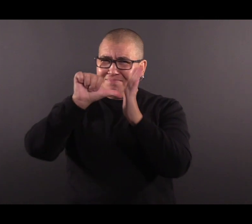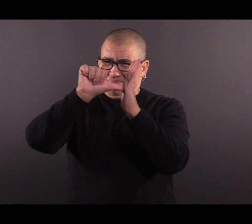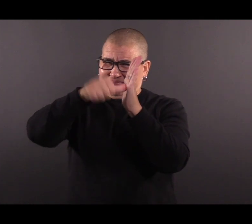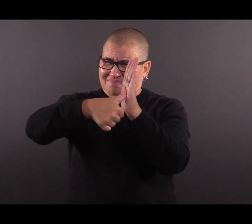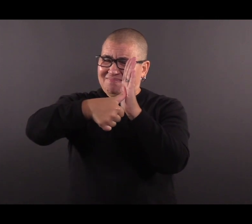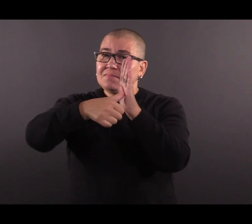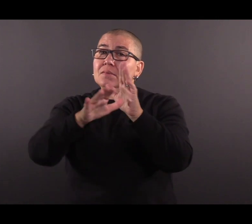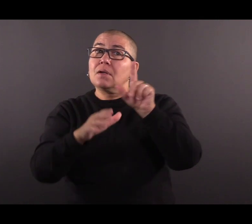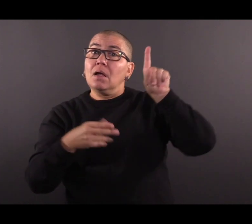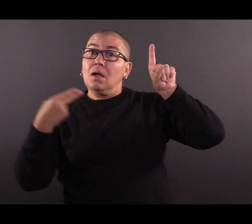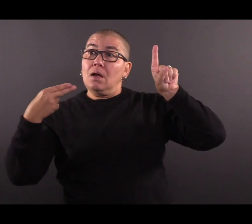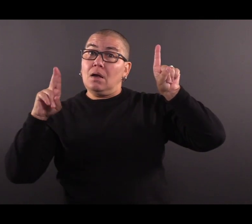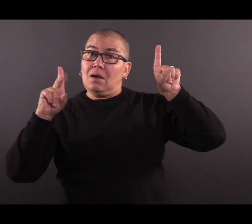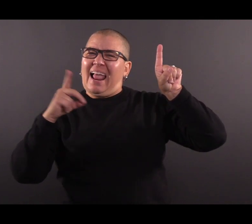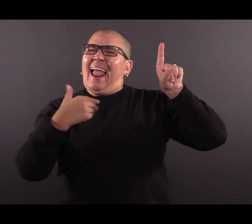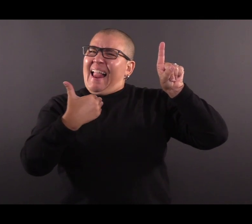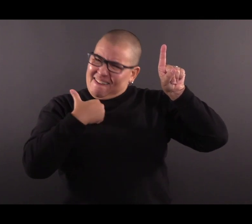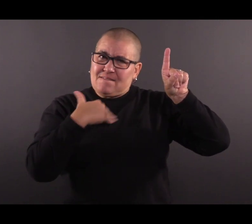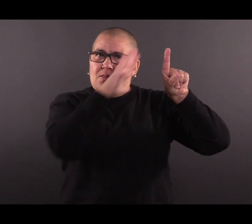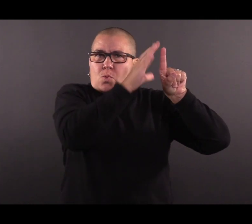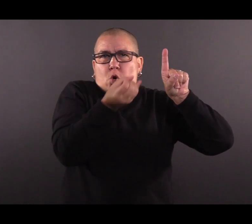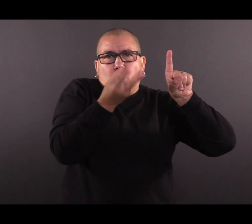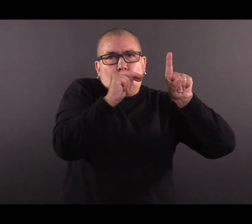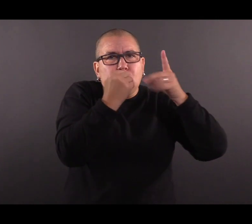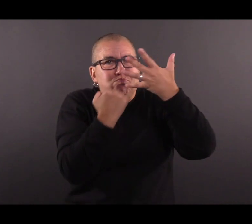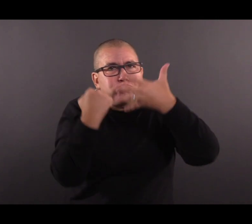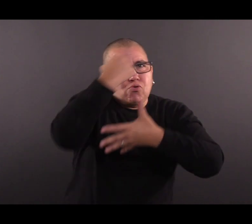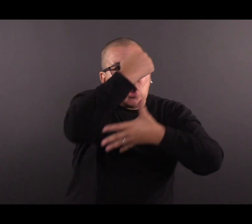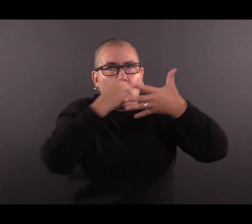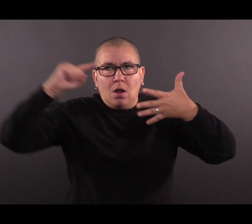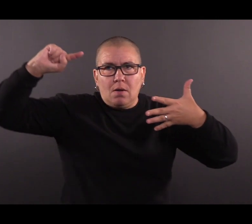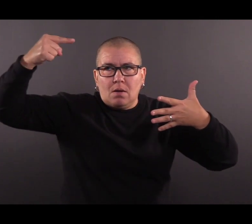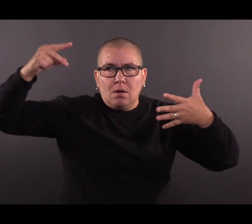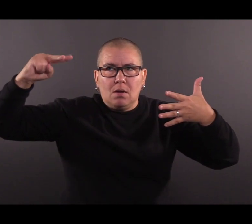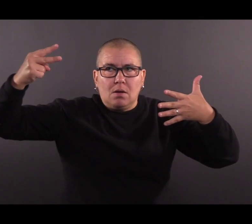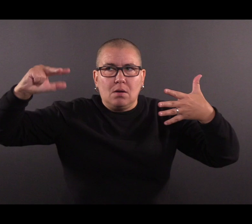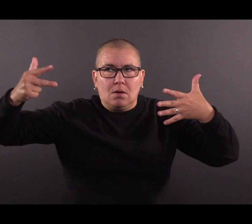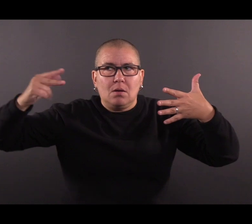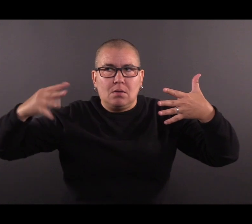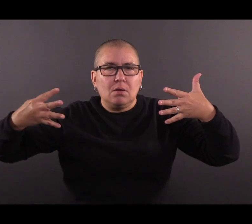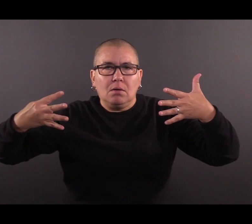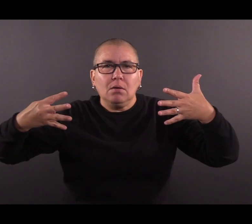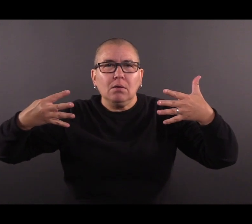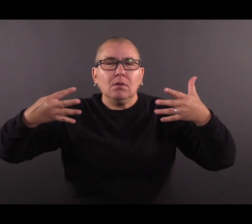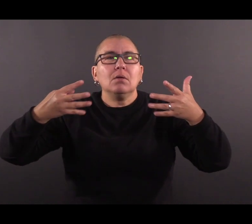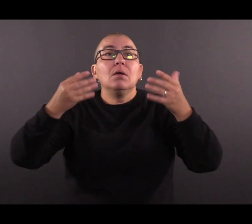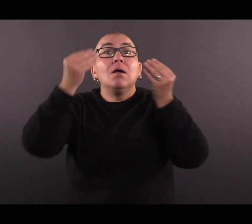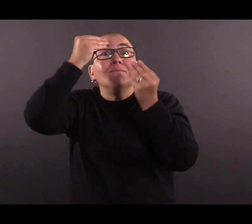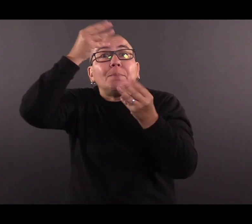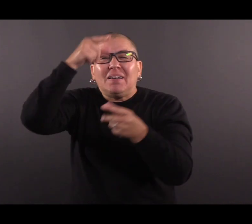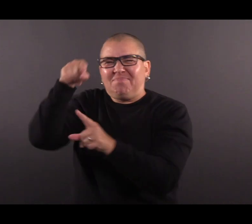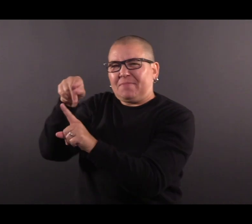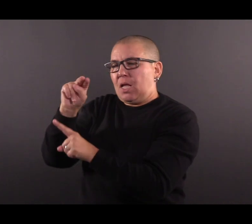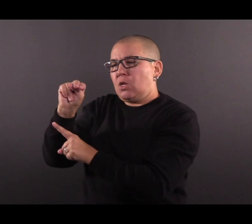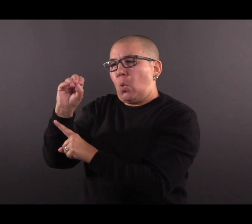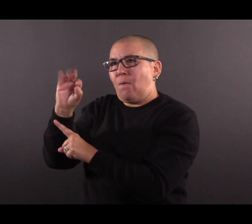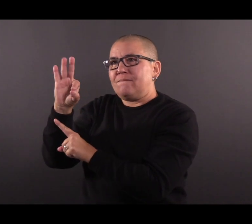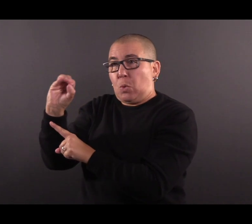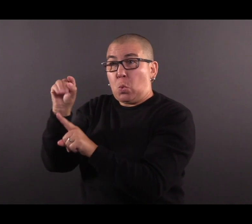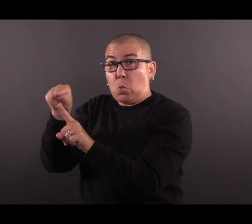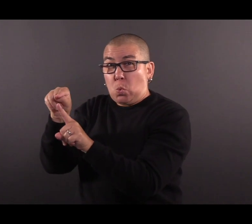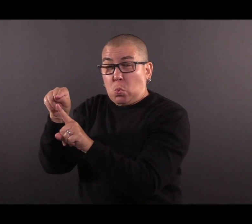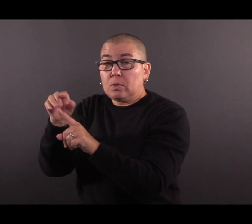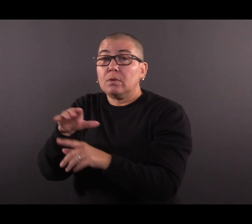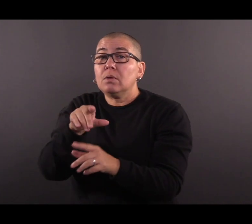certain categories in its annual Notice of Funding Opportunity, or NOFO. Each COC can choose to